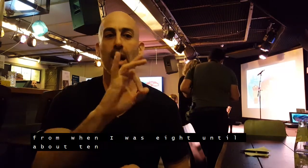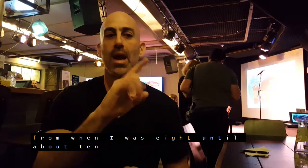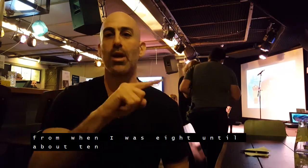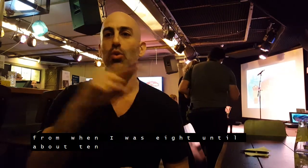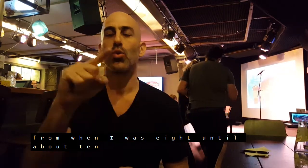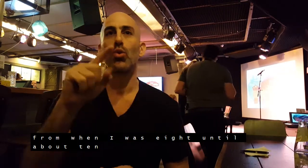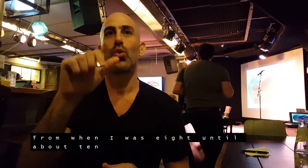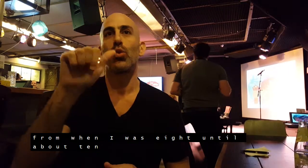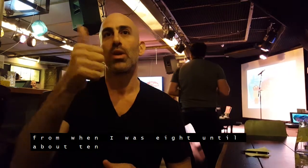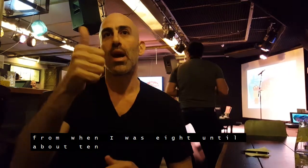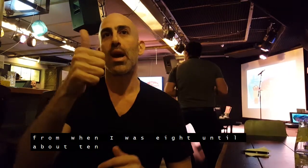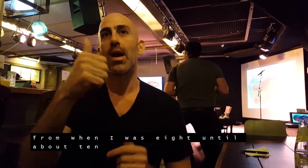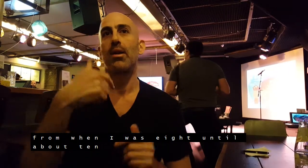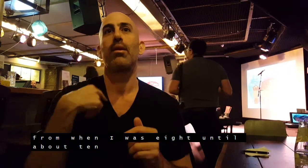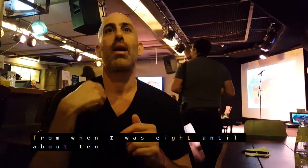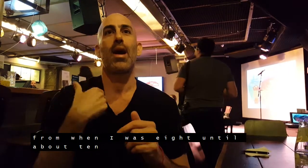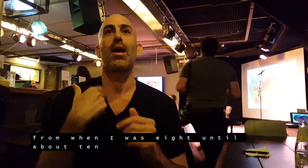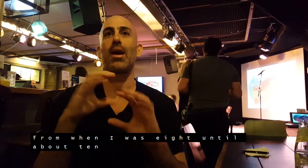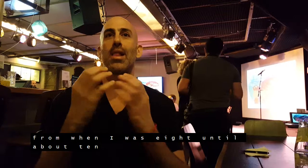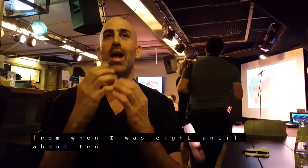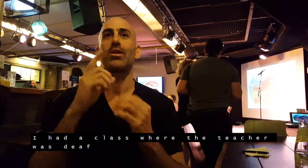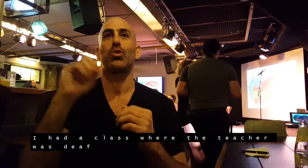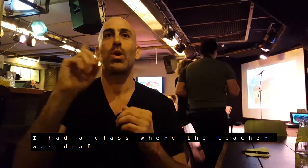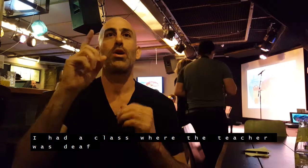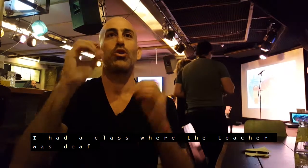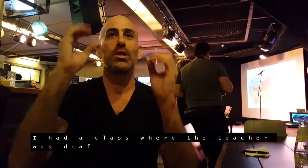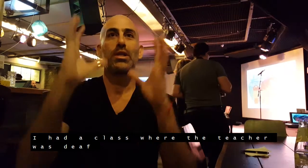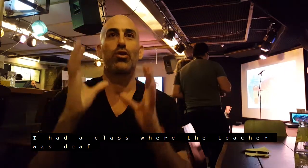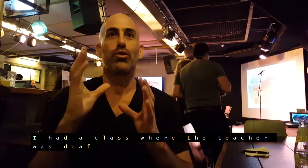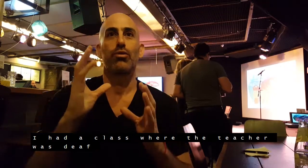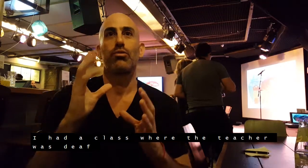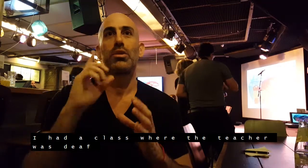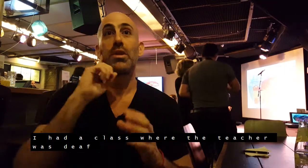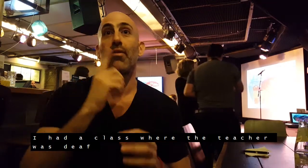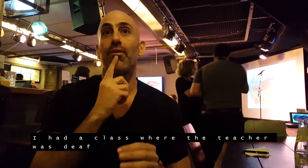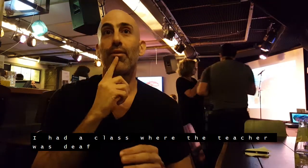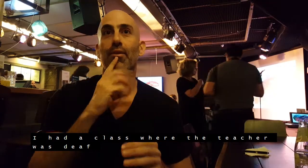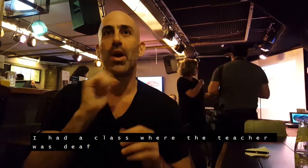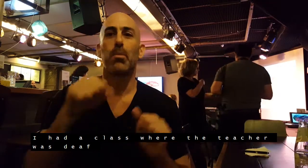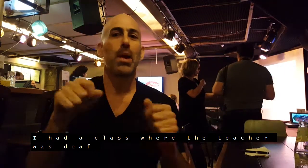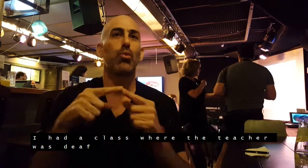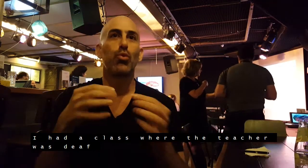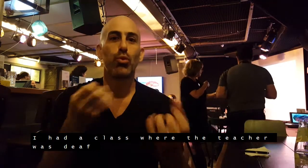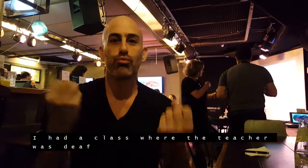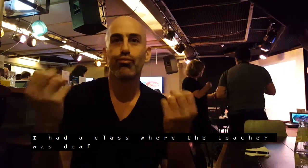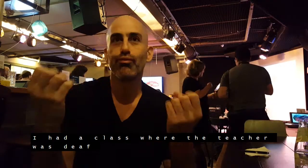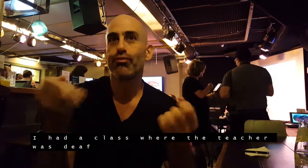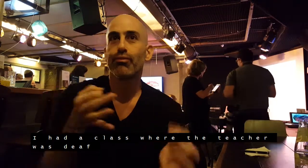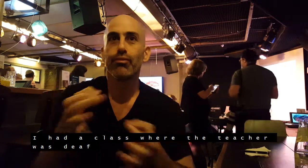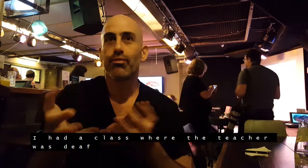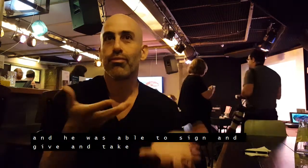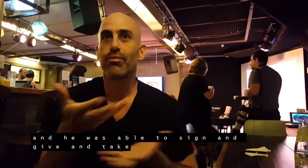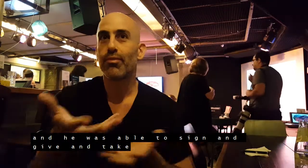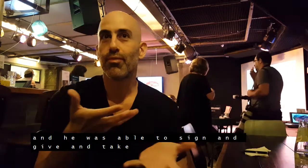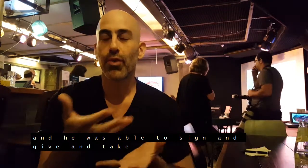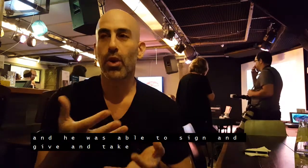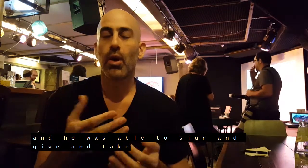From when I was 8 till about 10, I had a class where the teacher was deaf and he was able to sign and give and